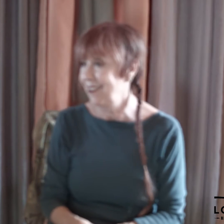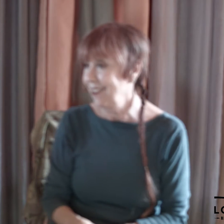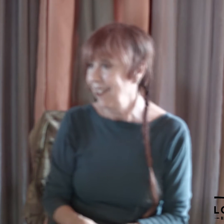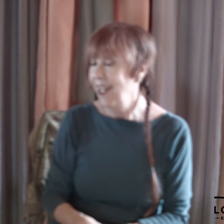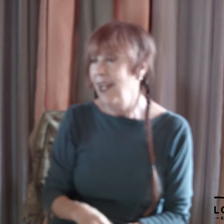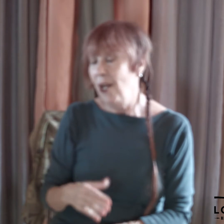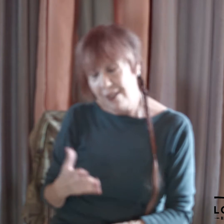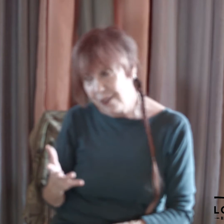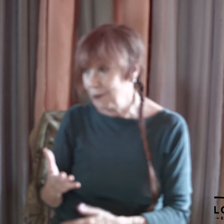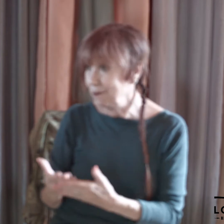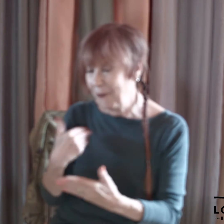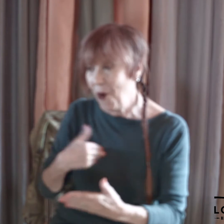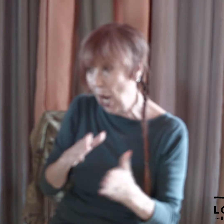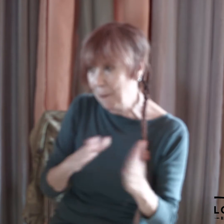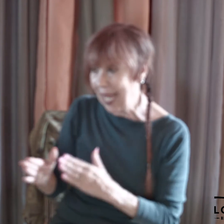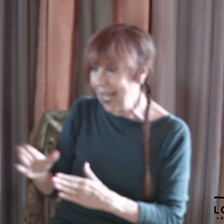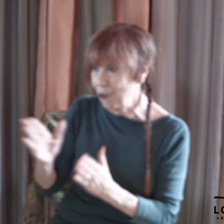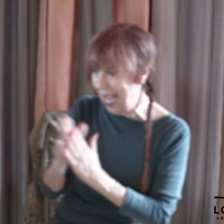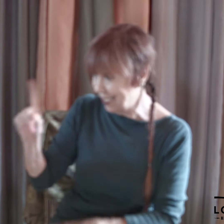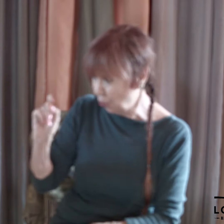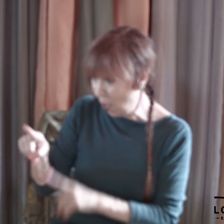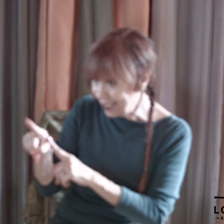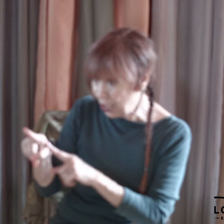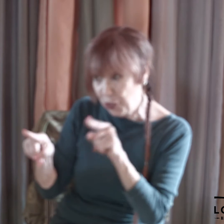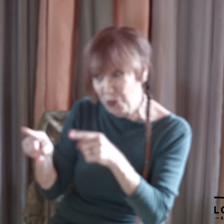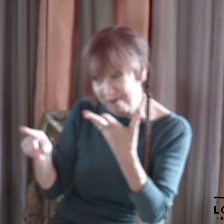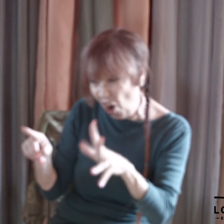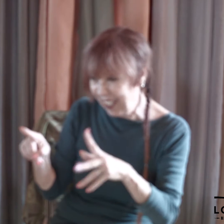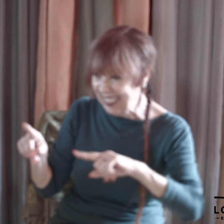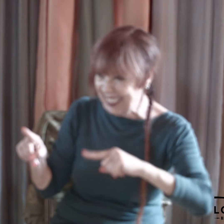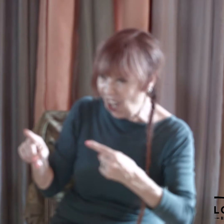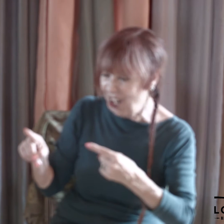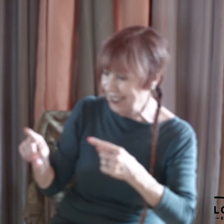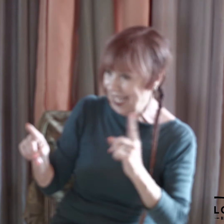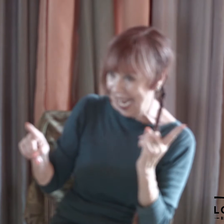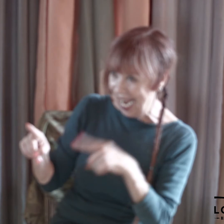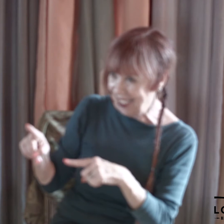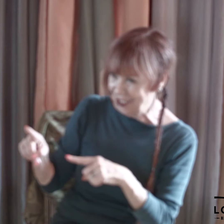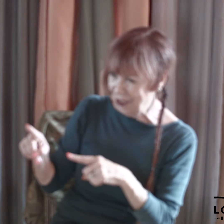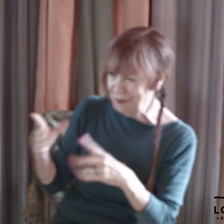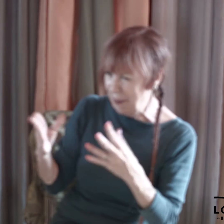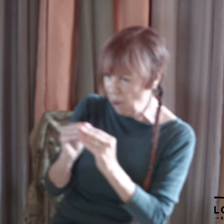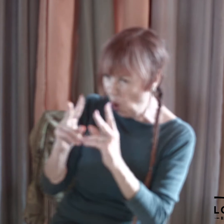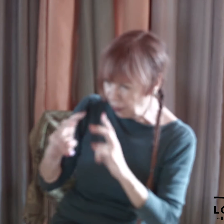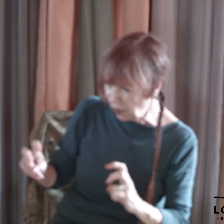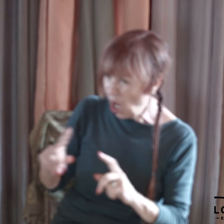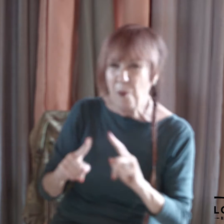ask you a question which you've in a way begun to answer, but perhaps you can further unpack. What is, in fact, the LA